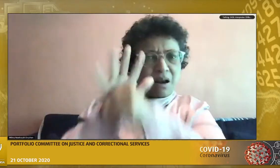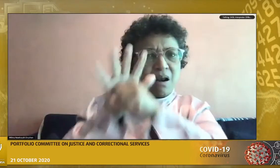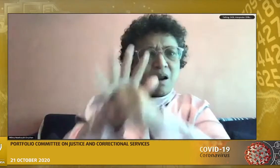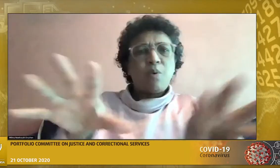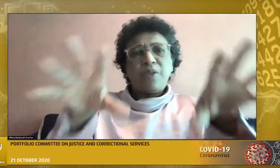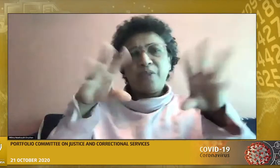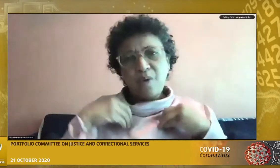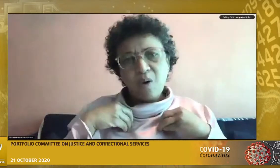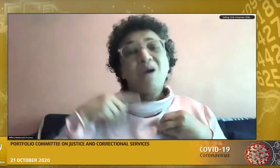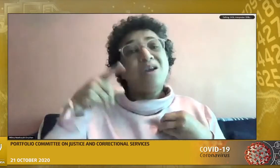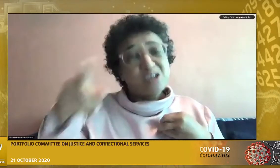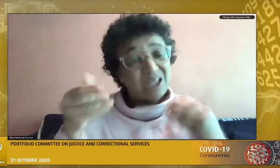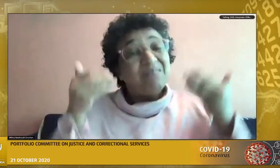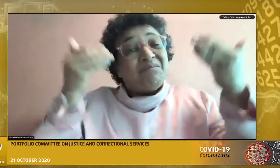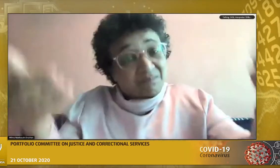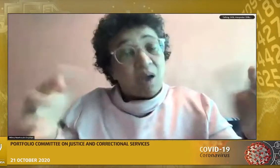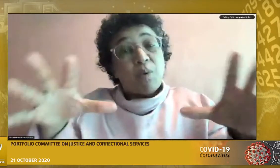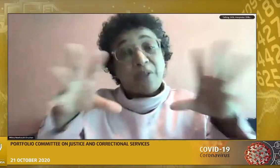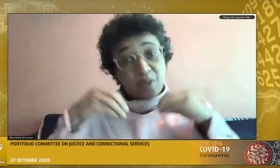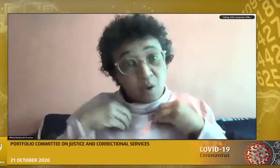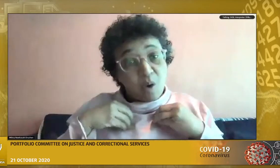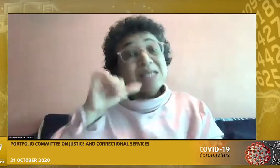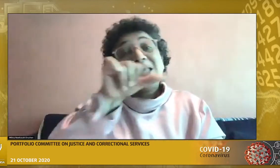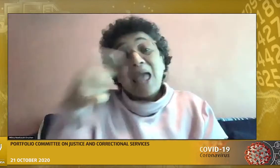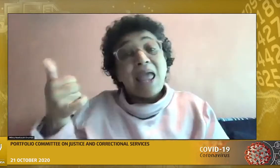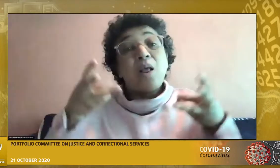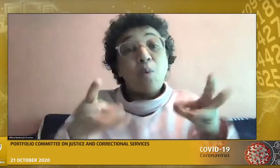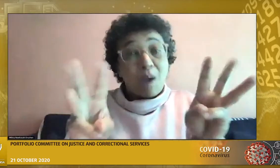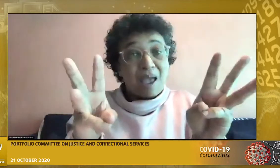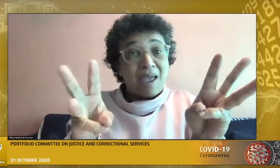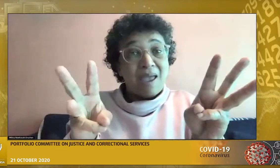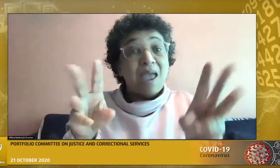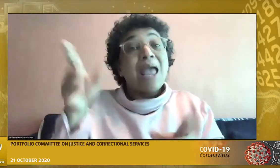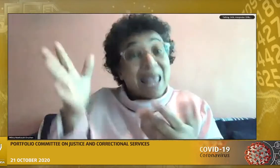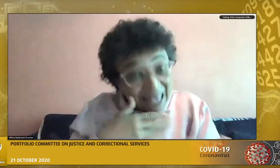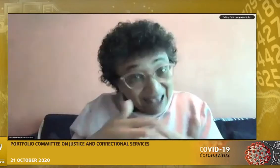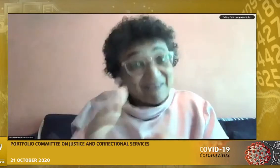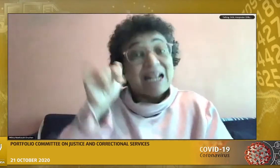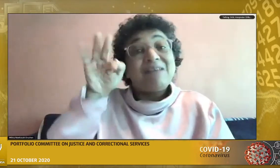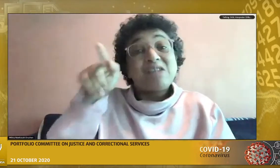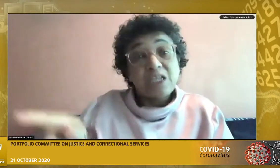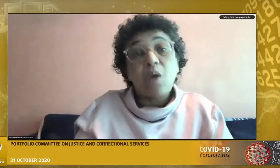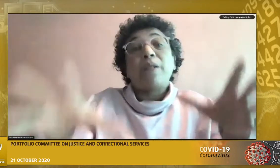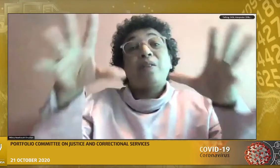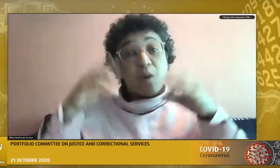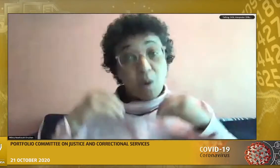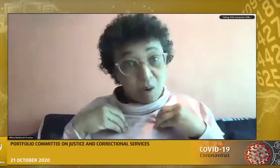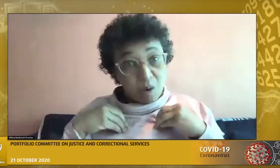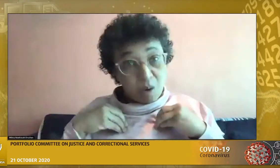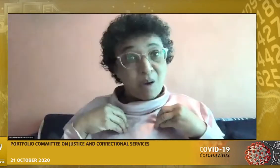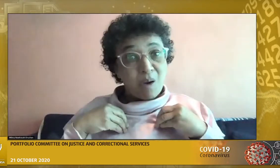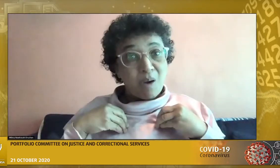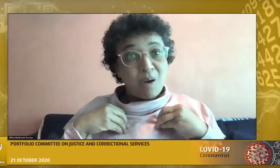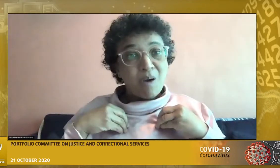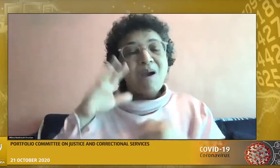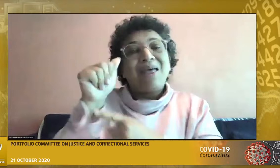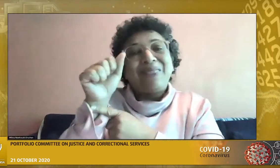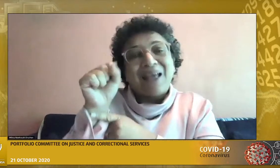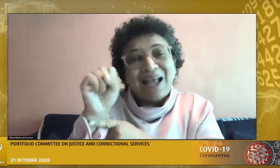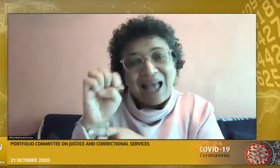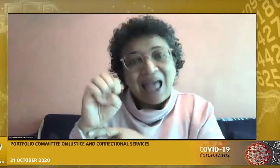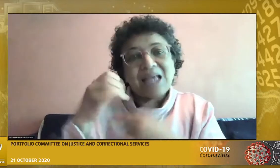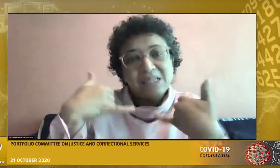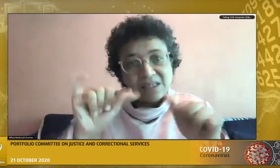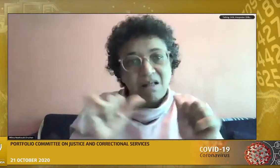pressure or any other kind of pressure, the victim then decides to withdraw the case. Is there, in that case, is